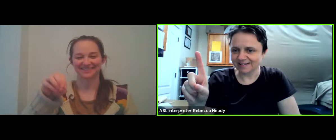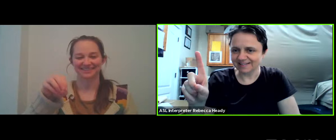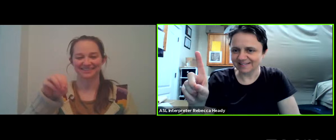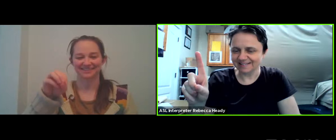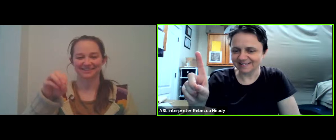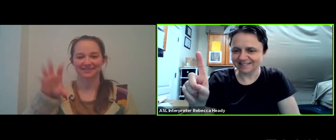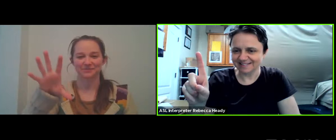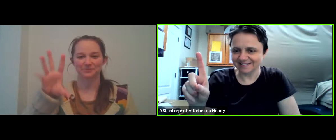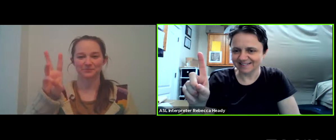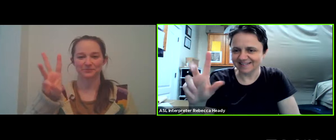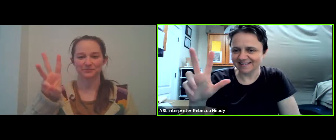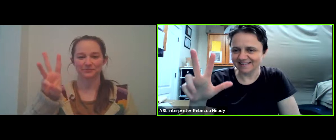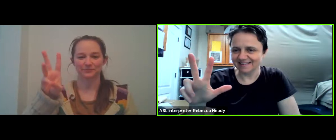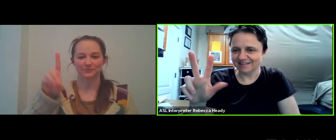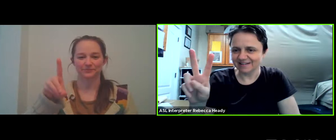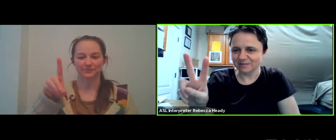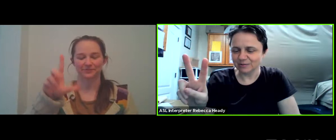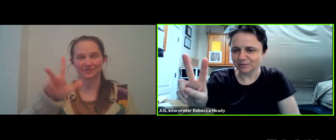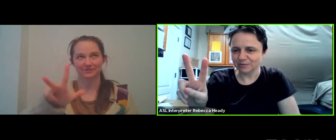31,